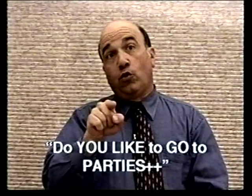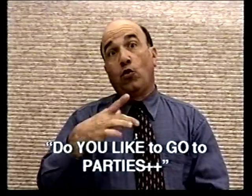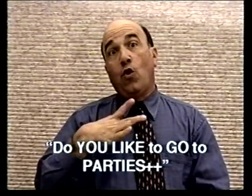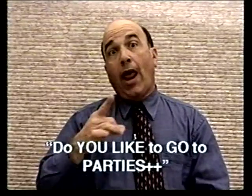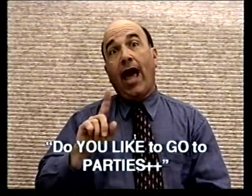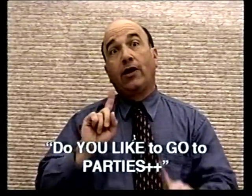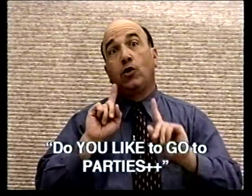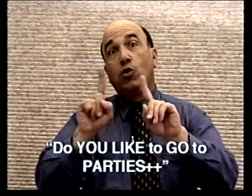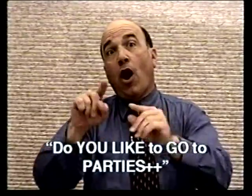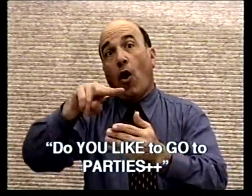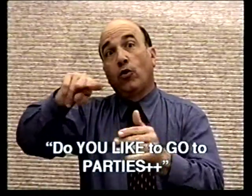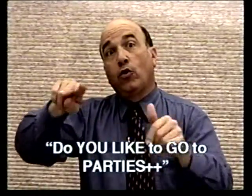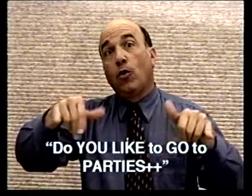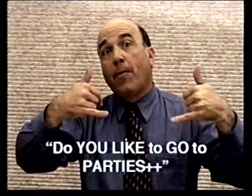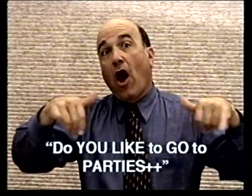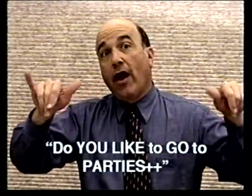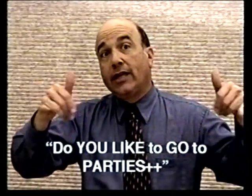Do you like to go to party?